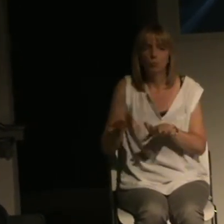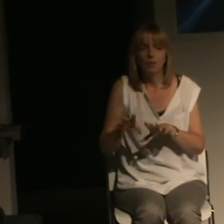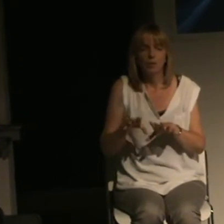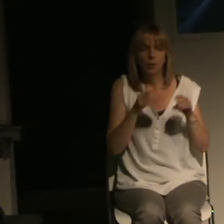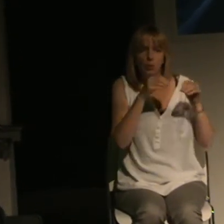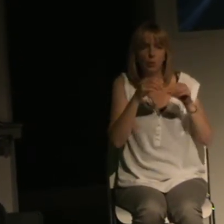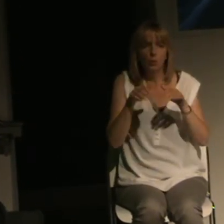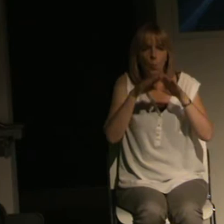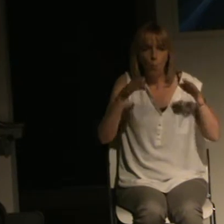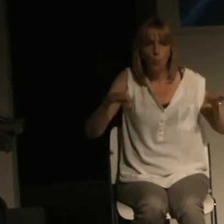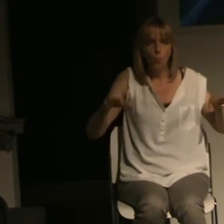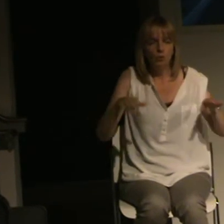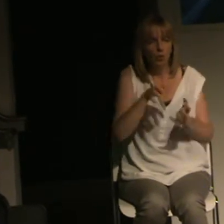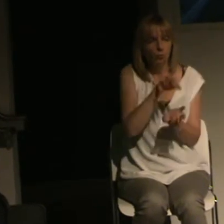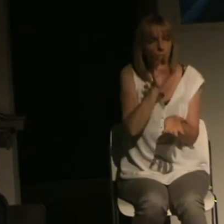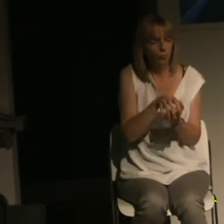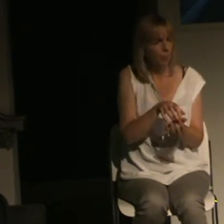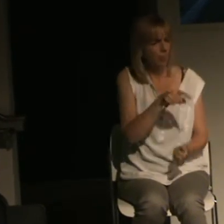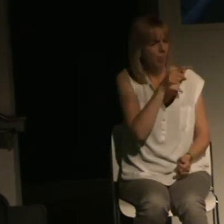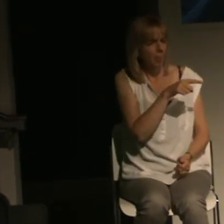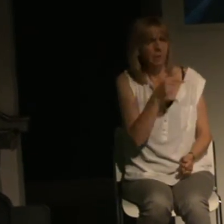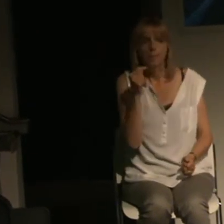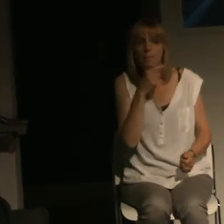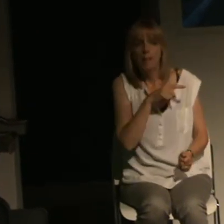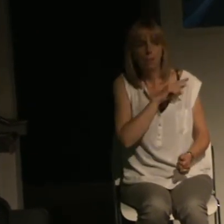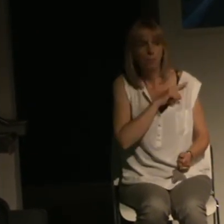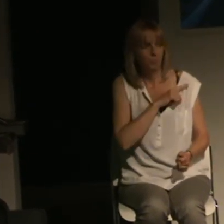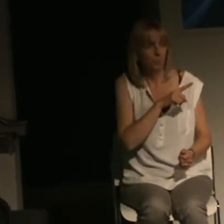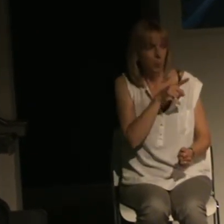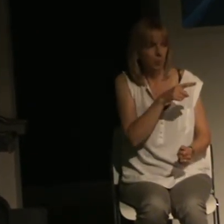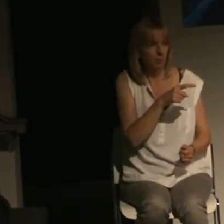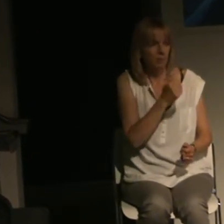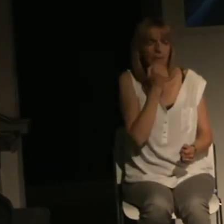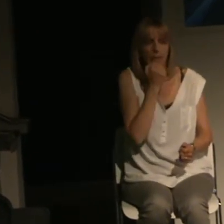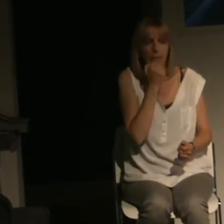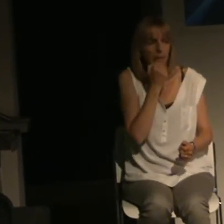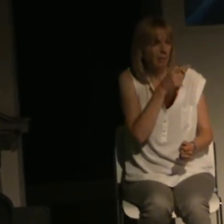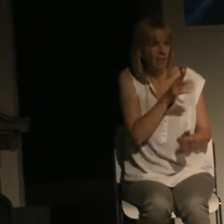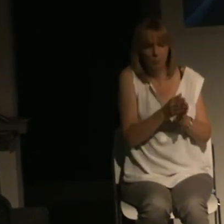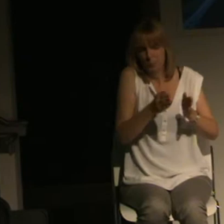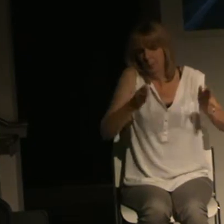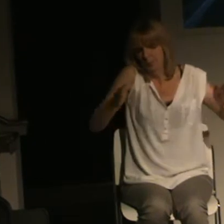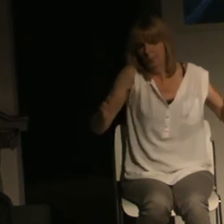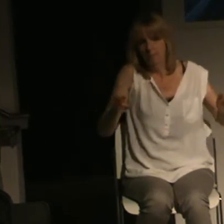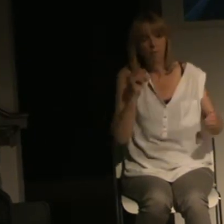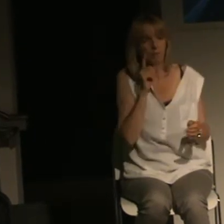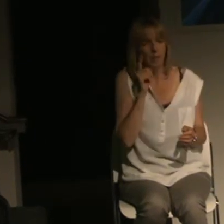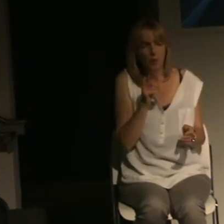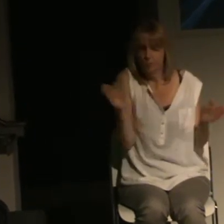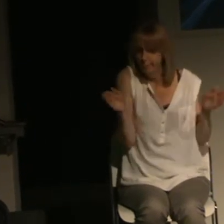crocodile. And this one's a male, and we know that because of its size. The females don't get as big as this. But this